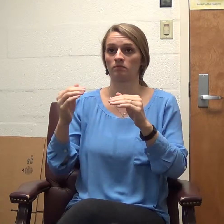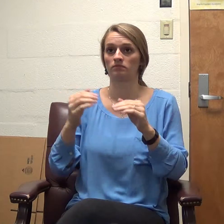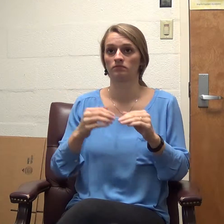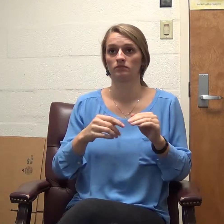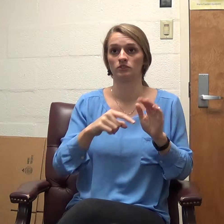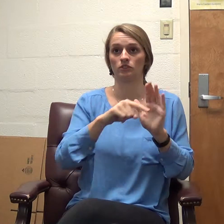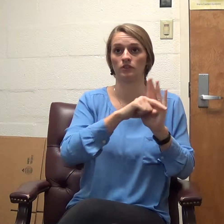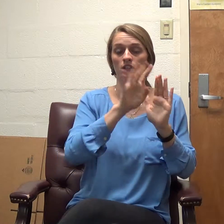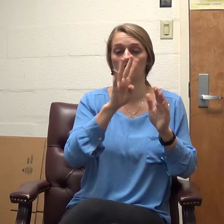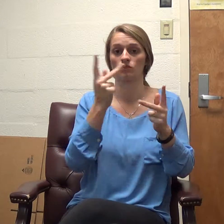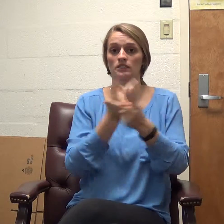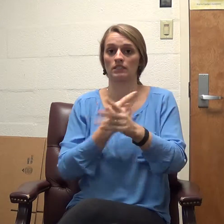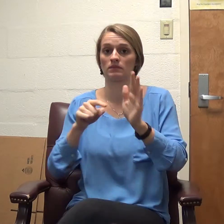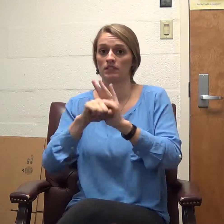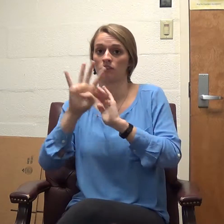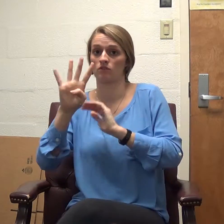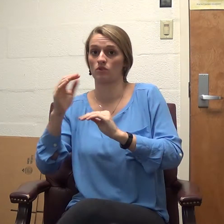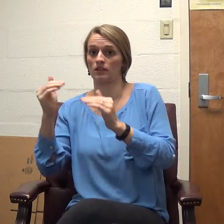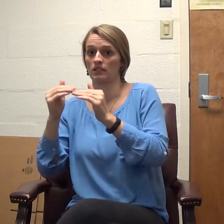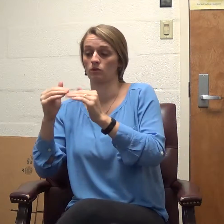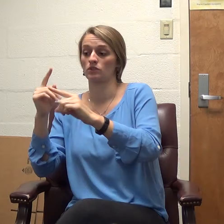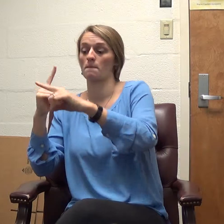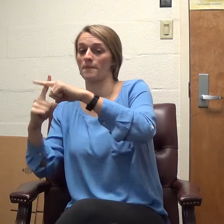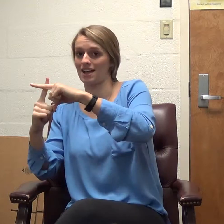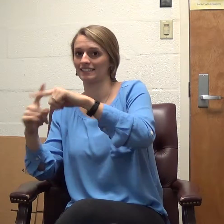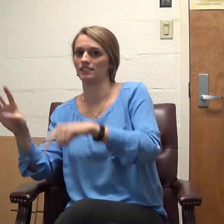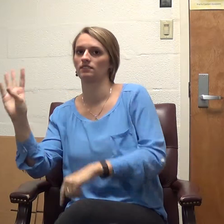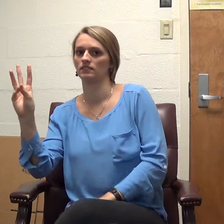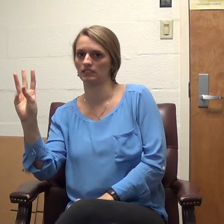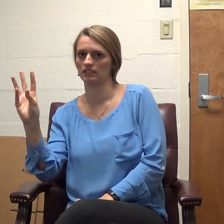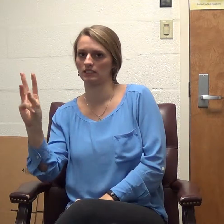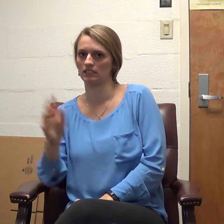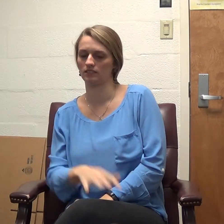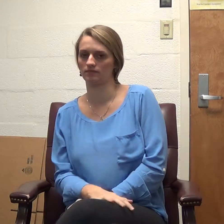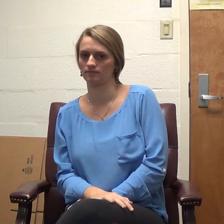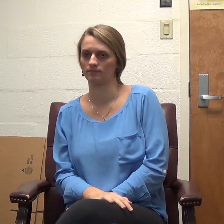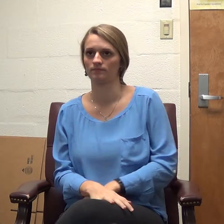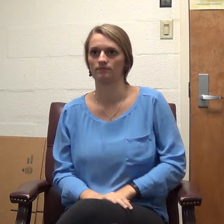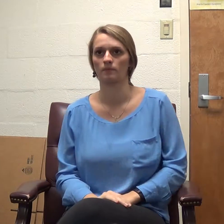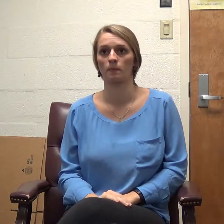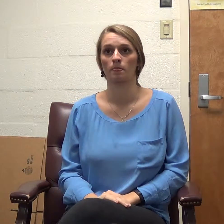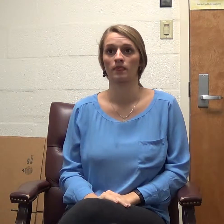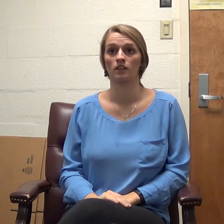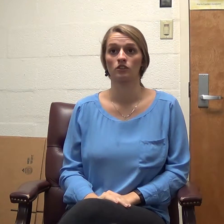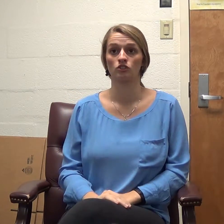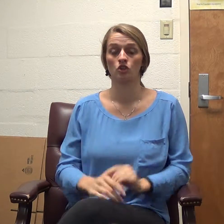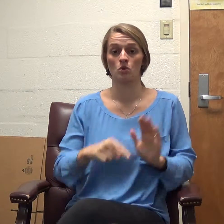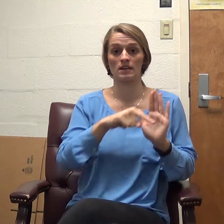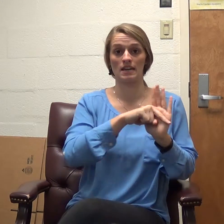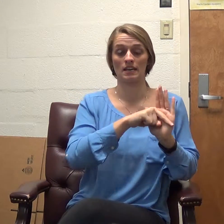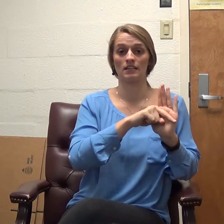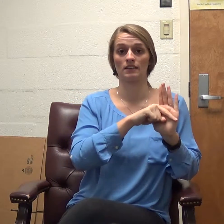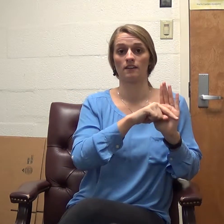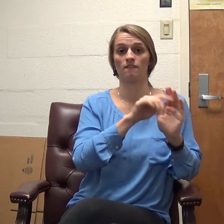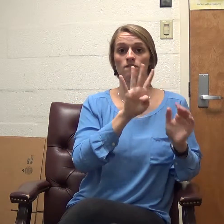you what negative 4 to the third power is, well, that equals negative